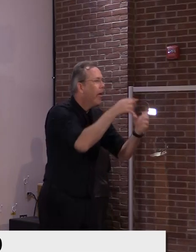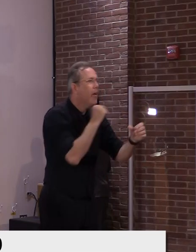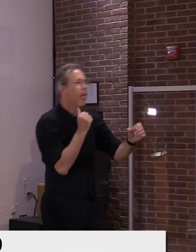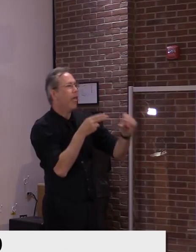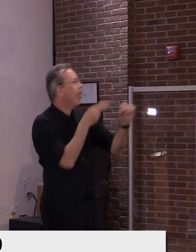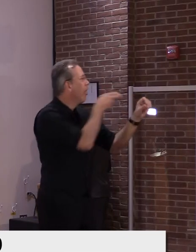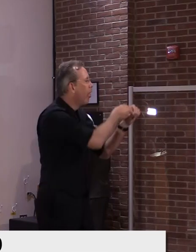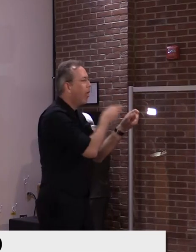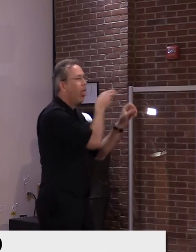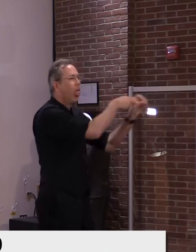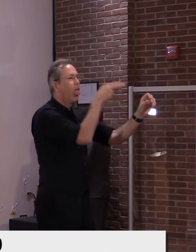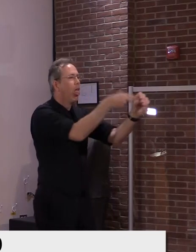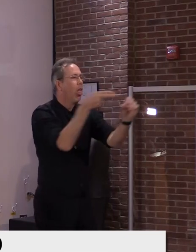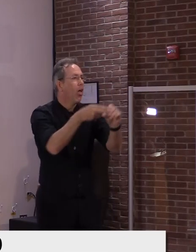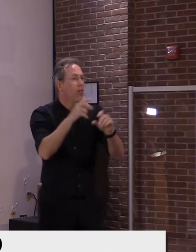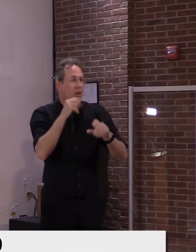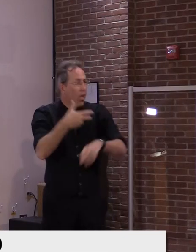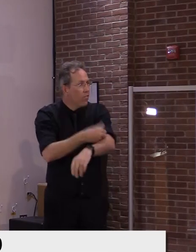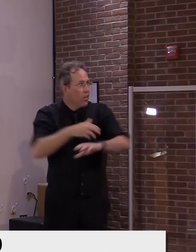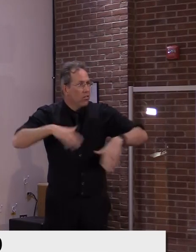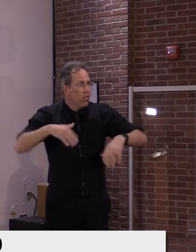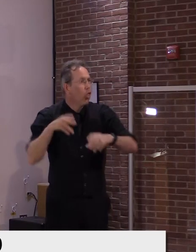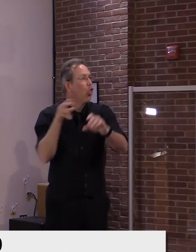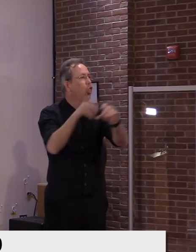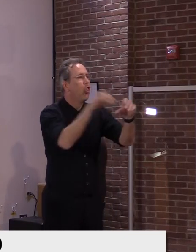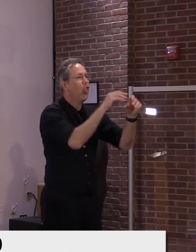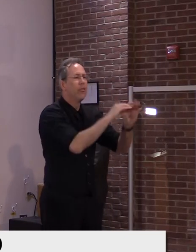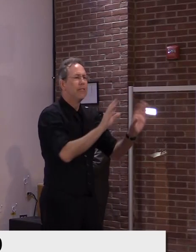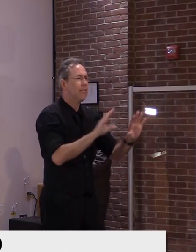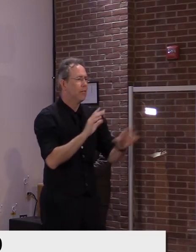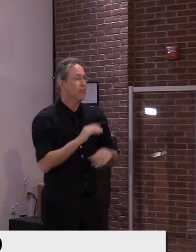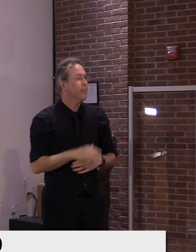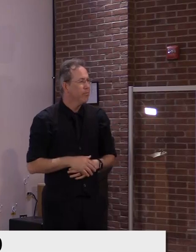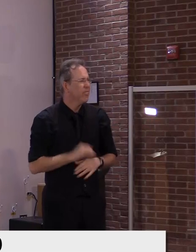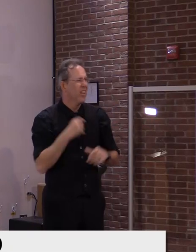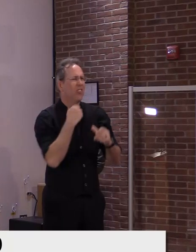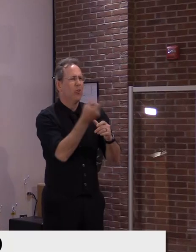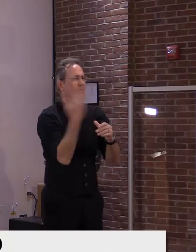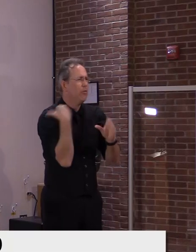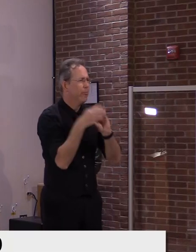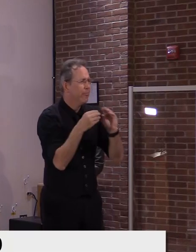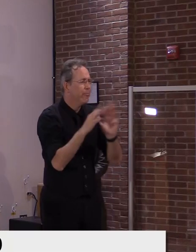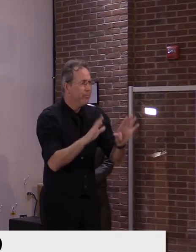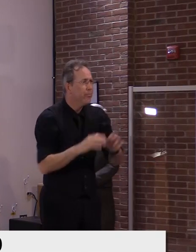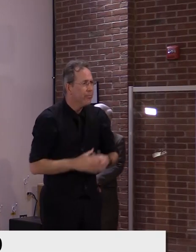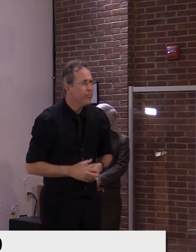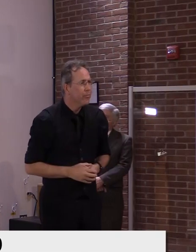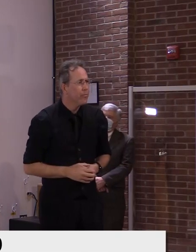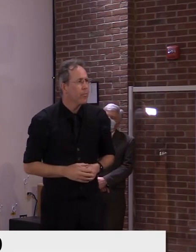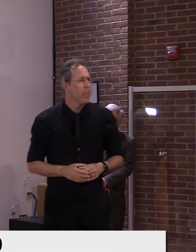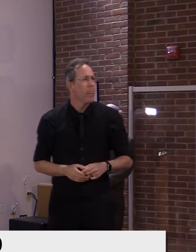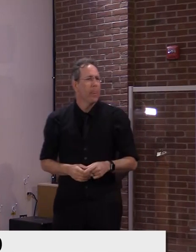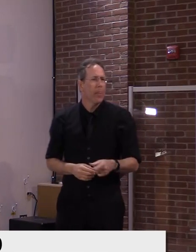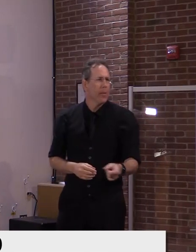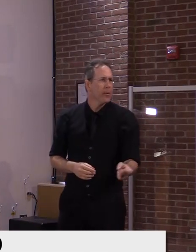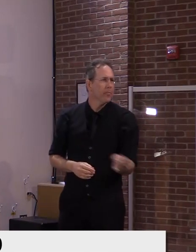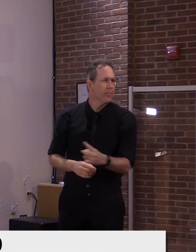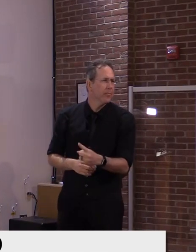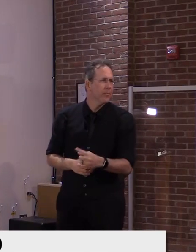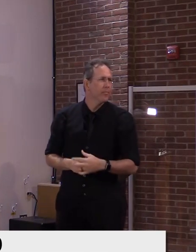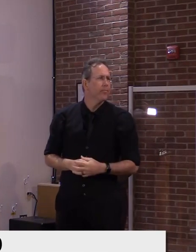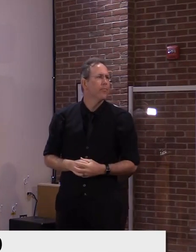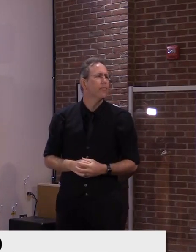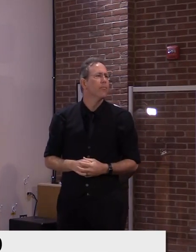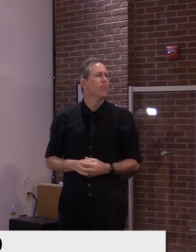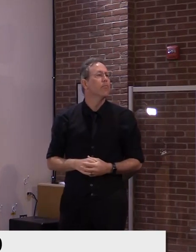And Dr. Levine, unrelated to travel, have we seen an uptick in cases associated with Easter services or gatherings? You